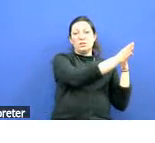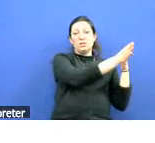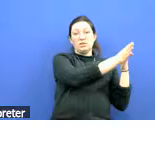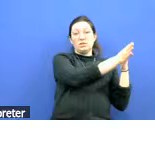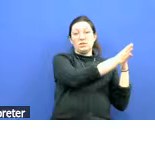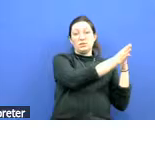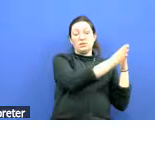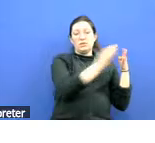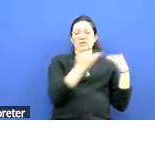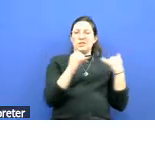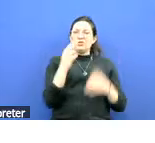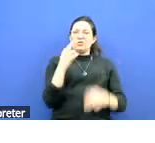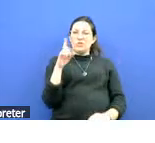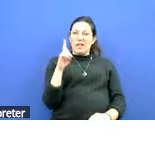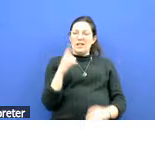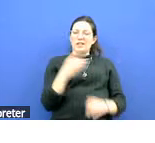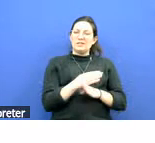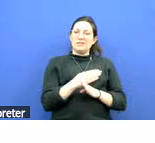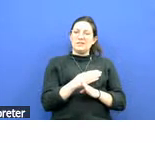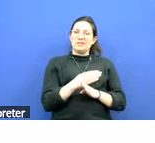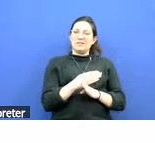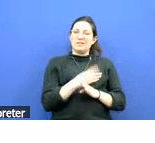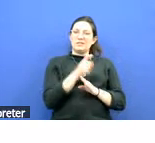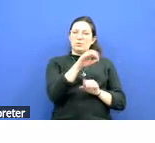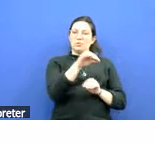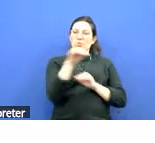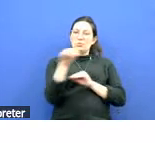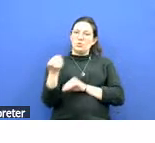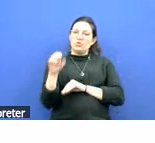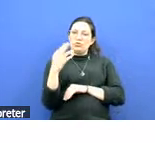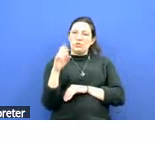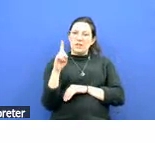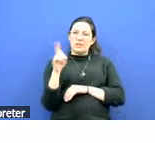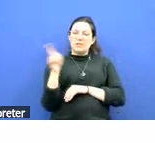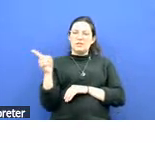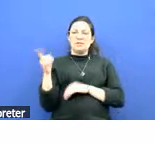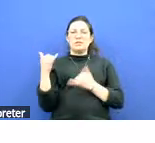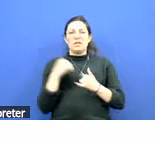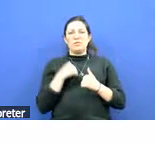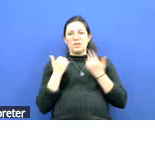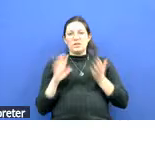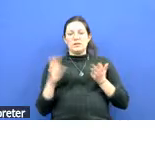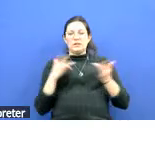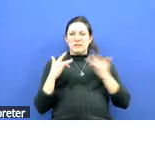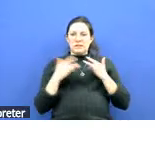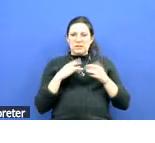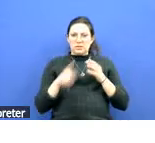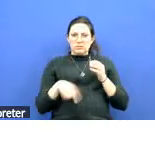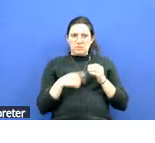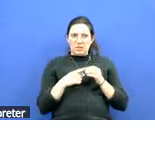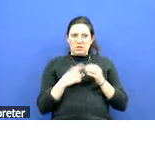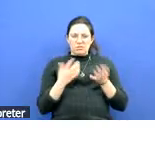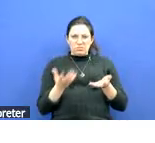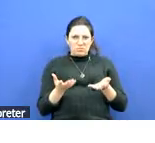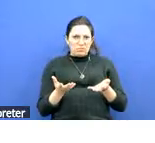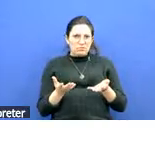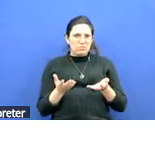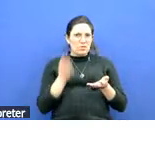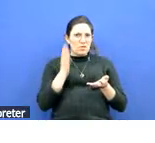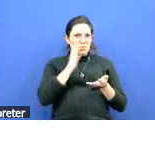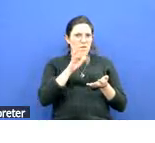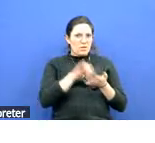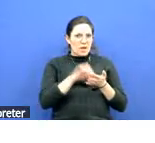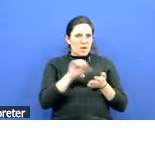at least is supposed to be relocated. They're concerned about the possibility that, like, will the